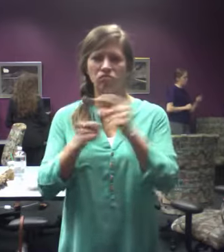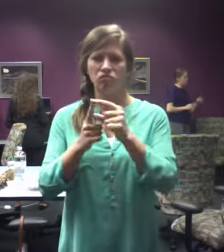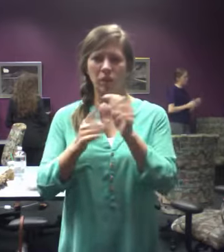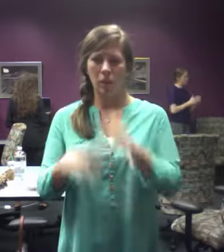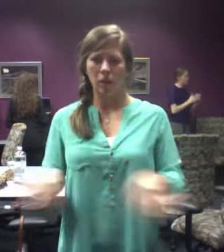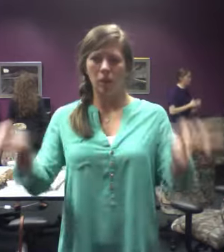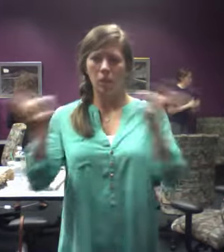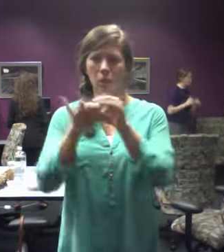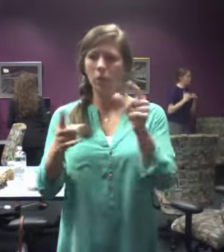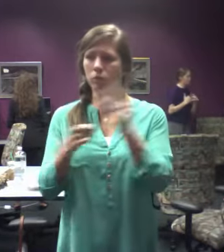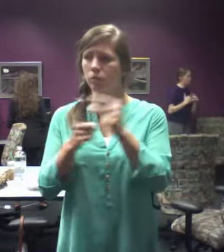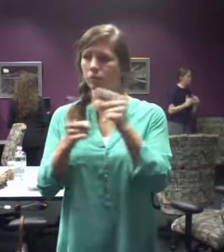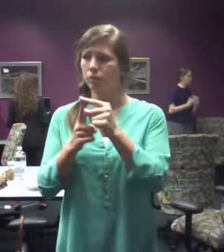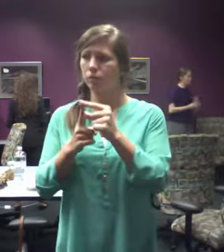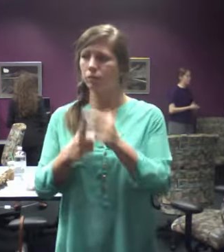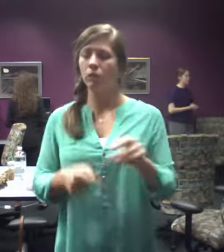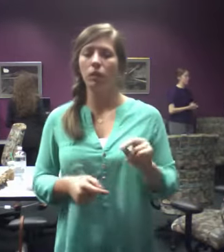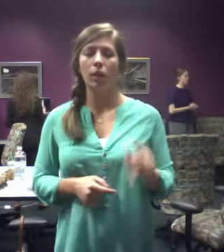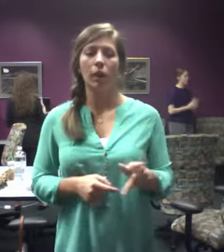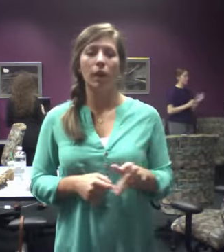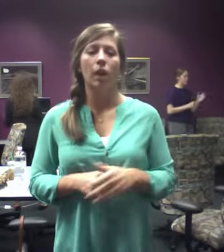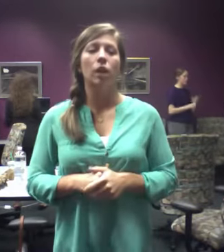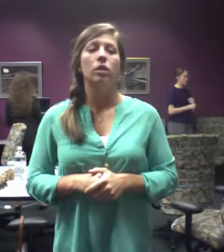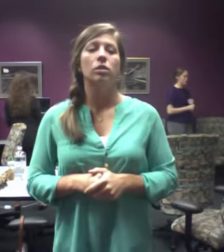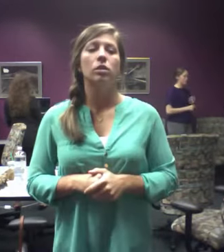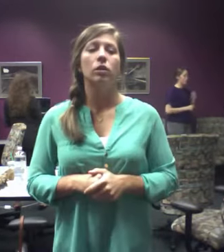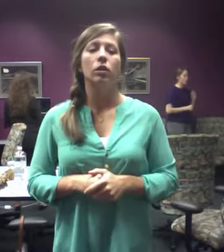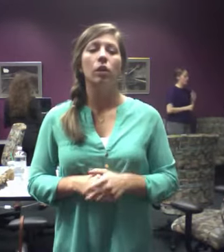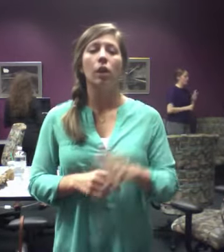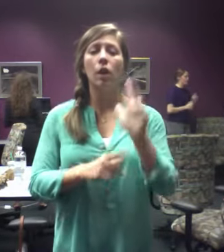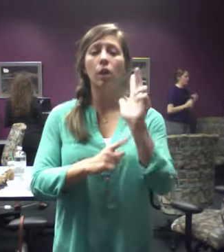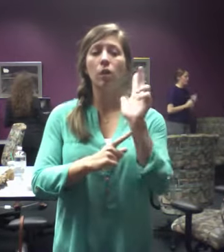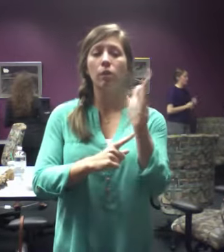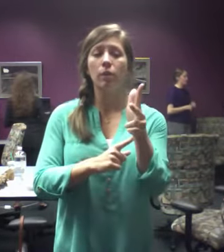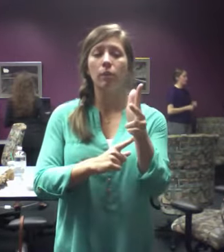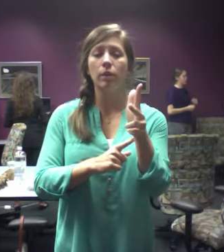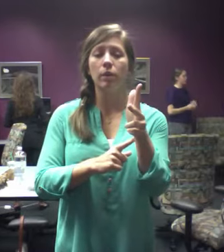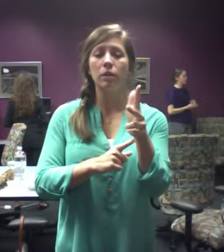minutes to do that. You've already read 2, you can go on and start 3.